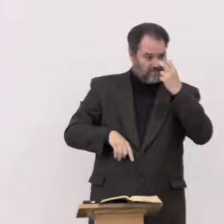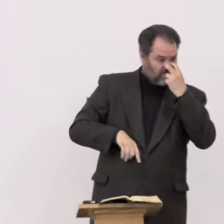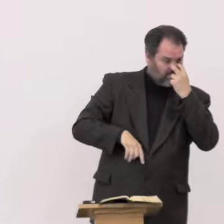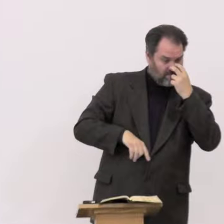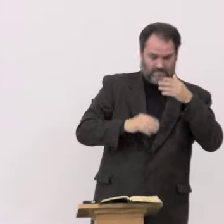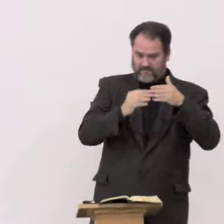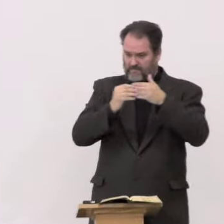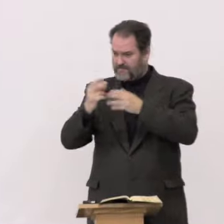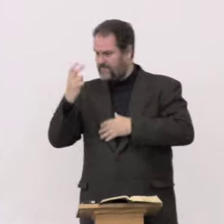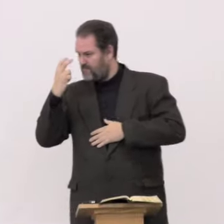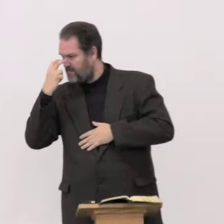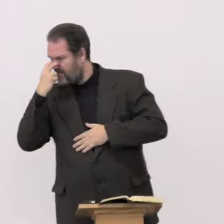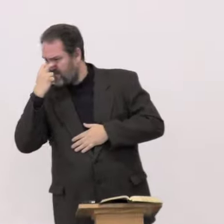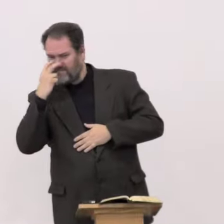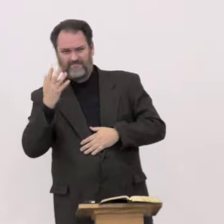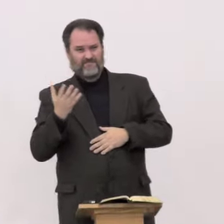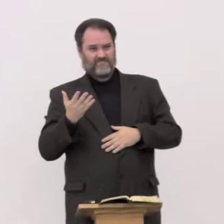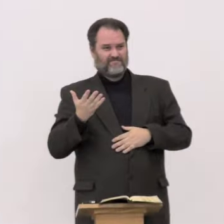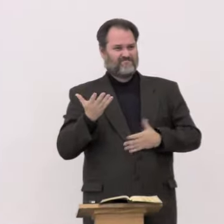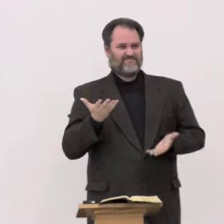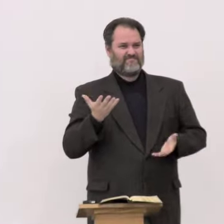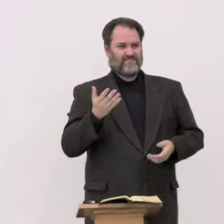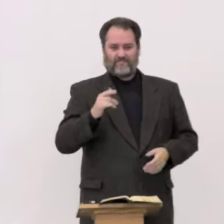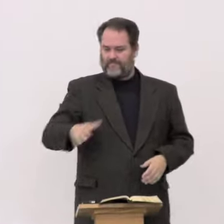happen. And